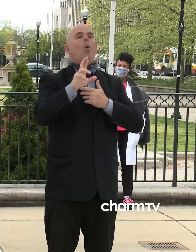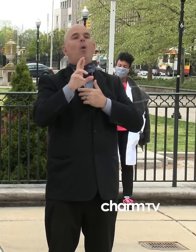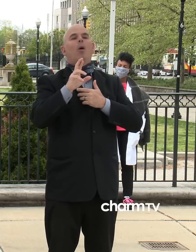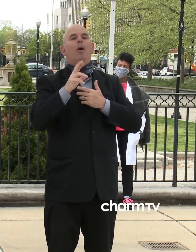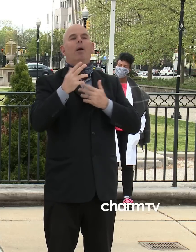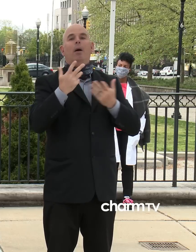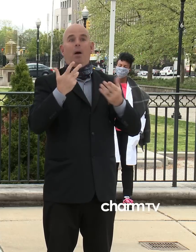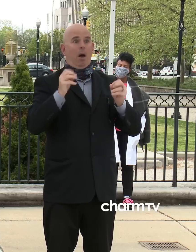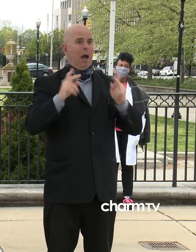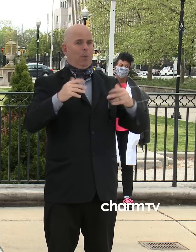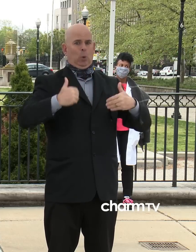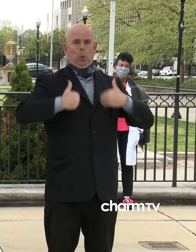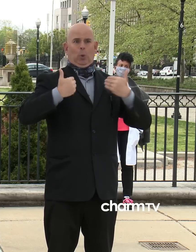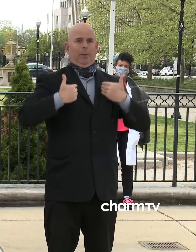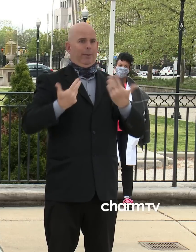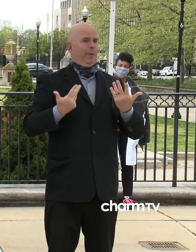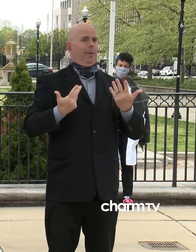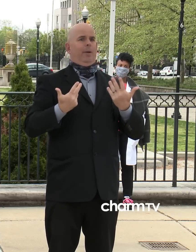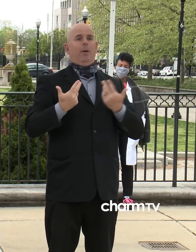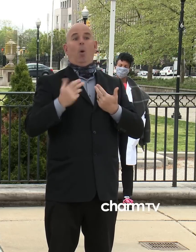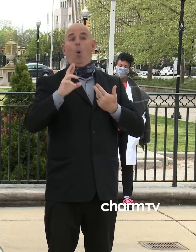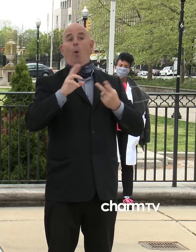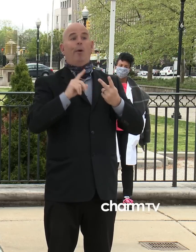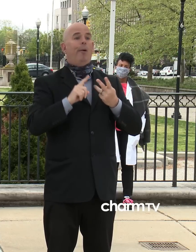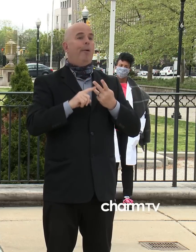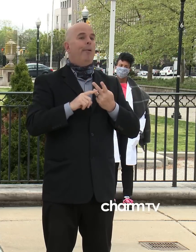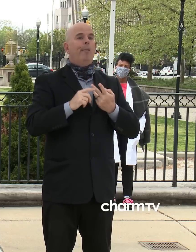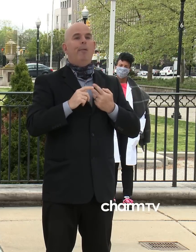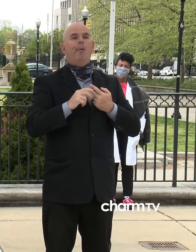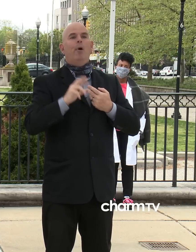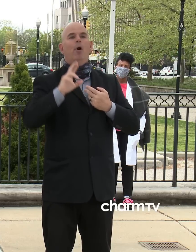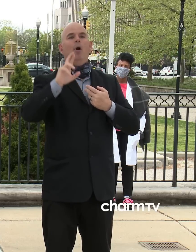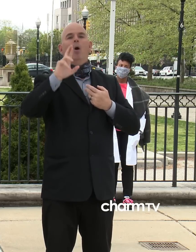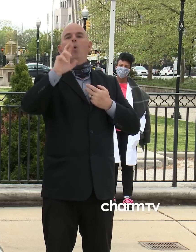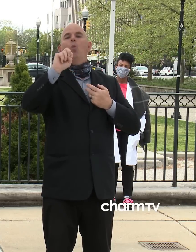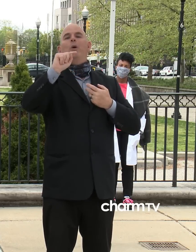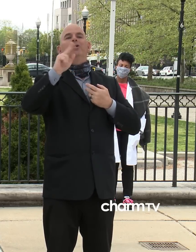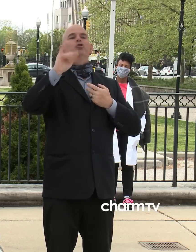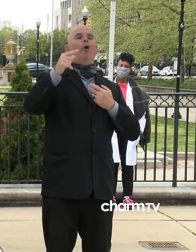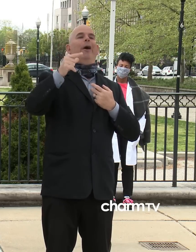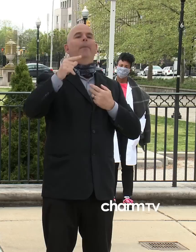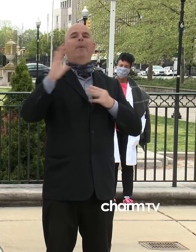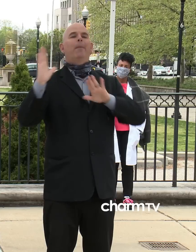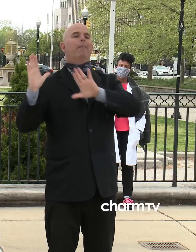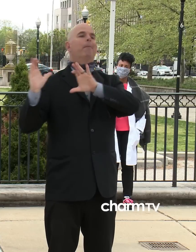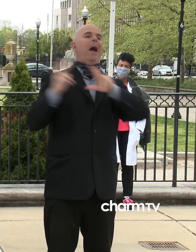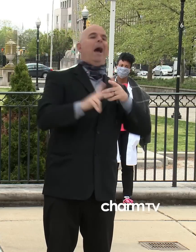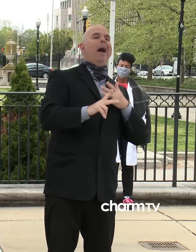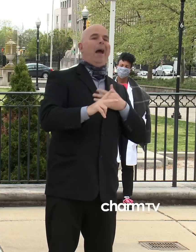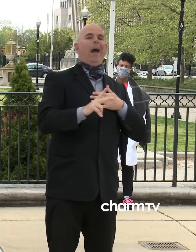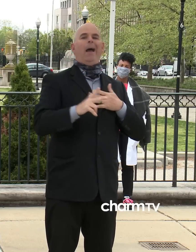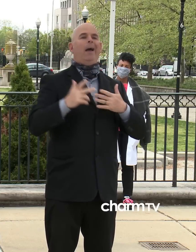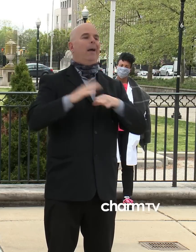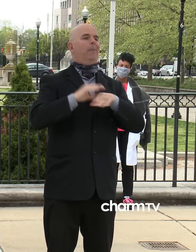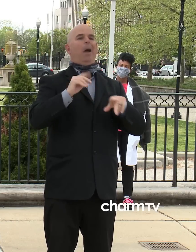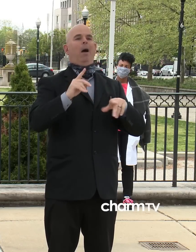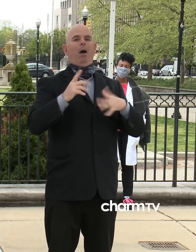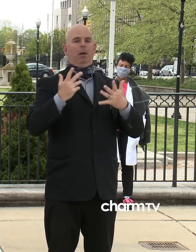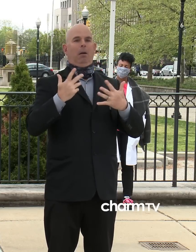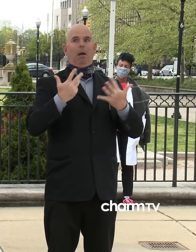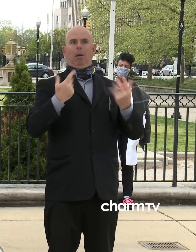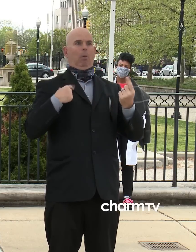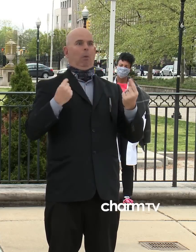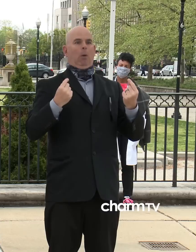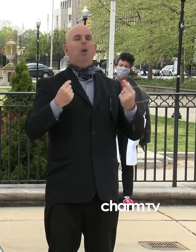citizens, and individuals experiencing homelessness, we are launching a grocery supplement program. We'll start with